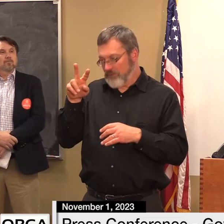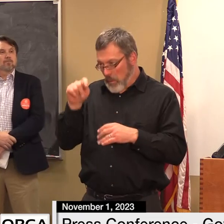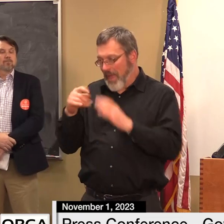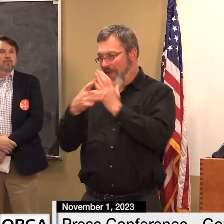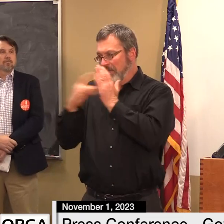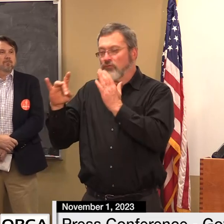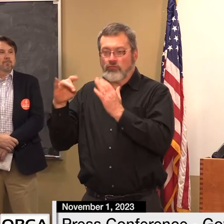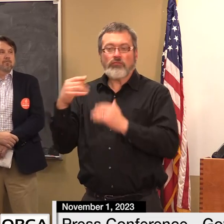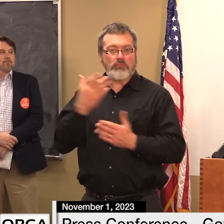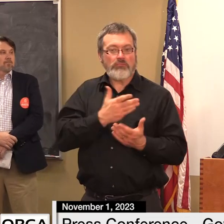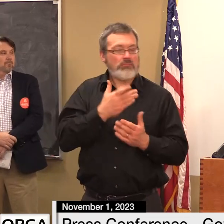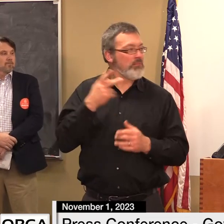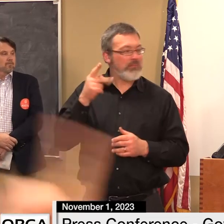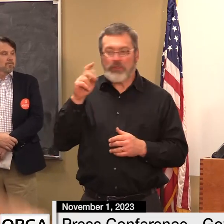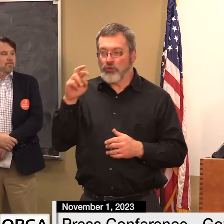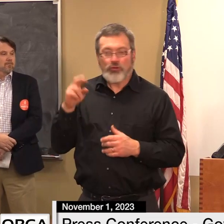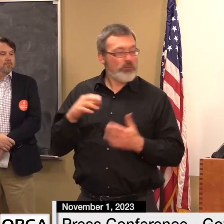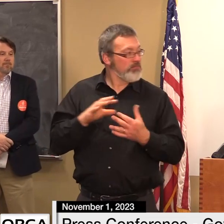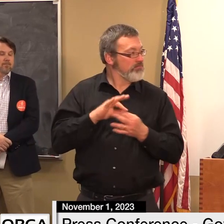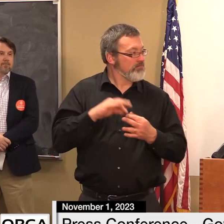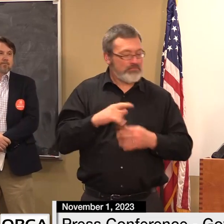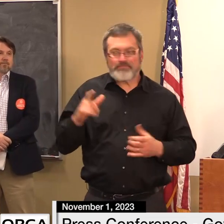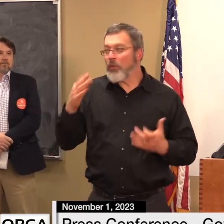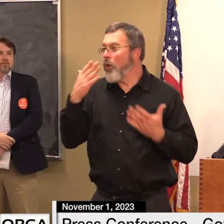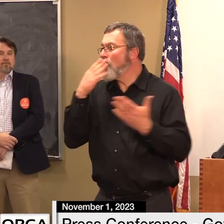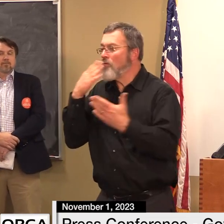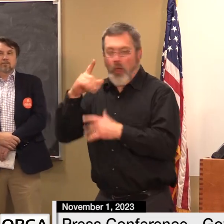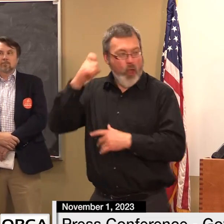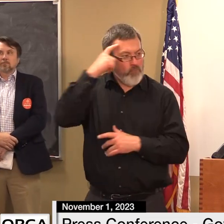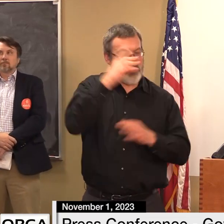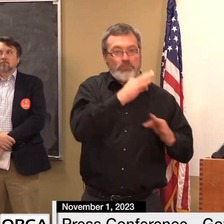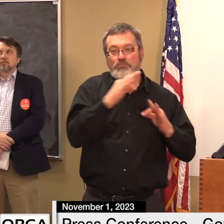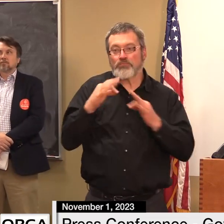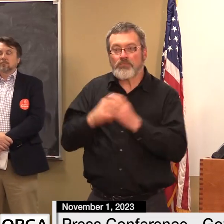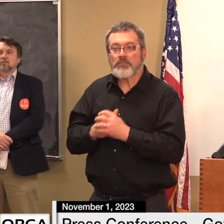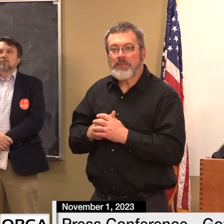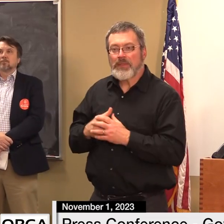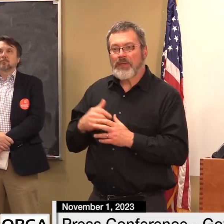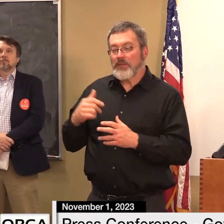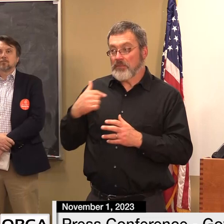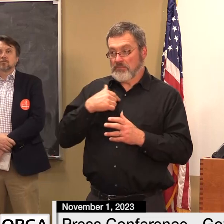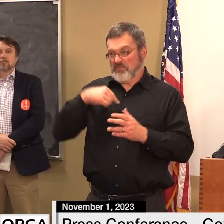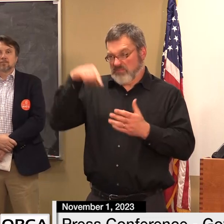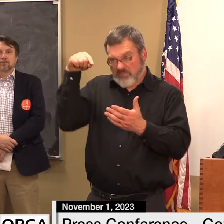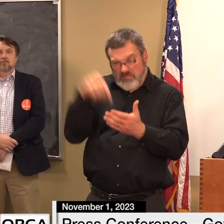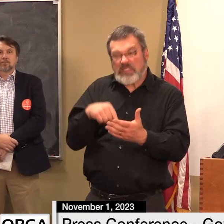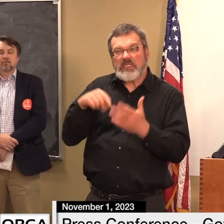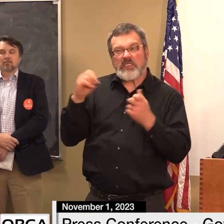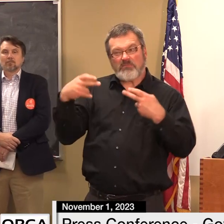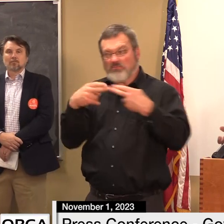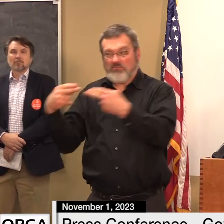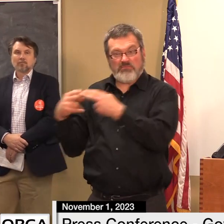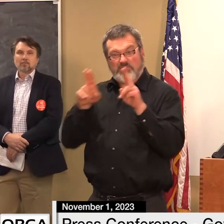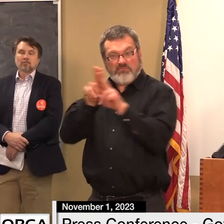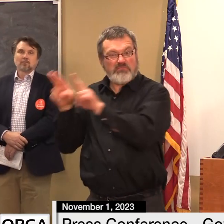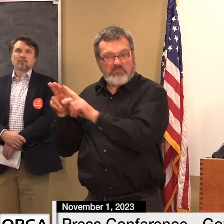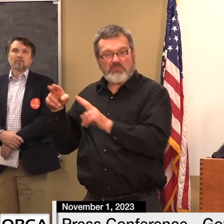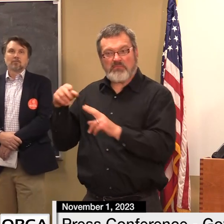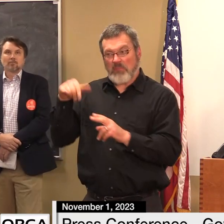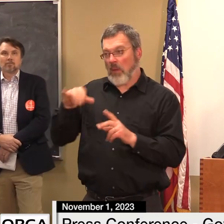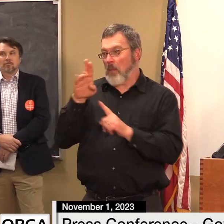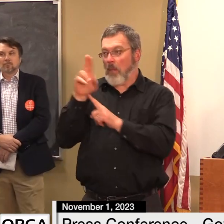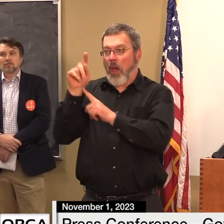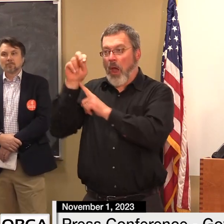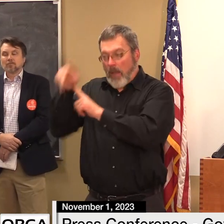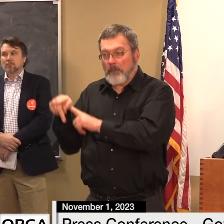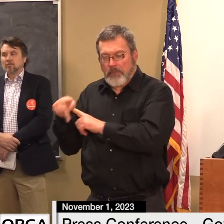Good morning. Thank you, Governor, for having us here today. Button Up is an important yearly event, a statewide rollout of